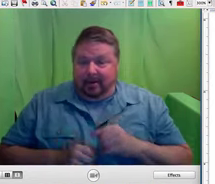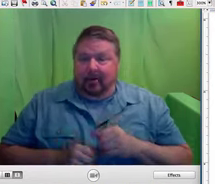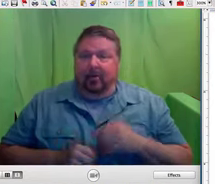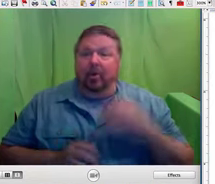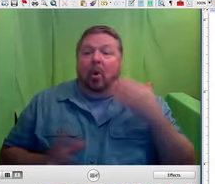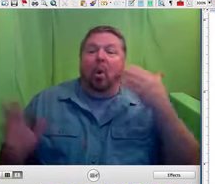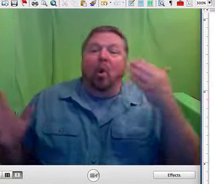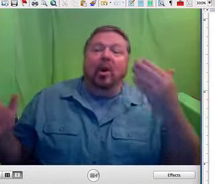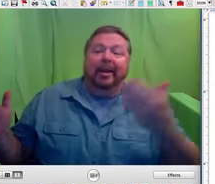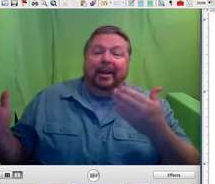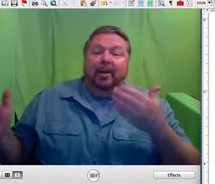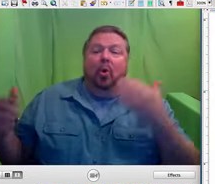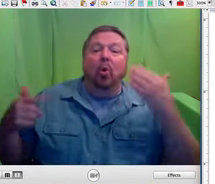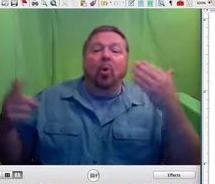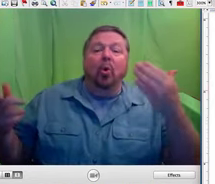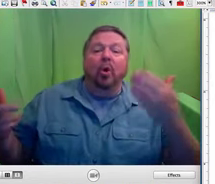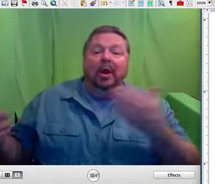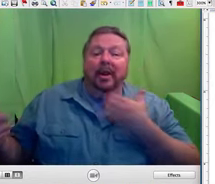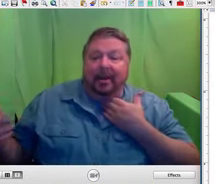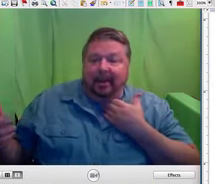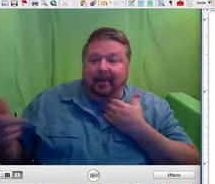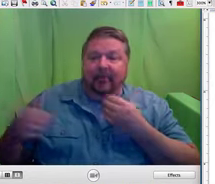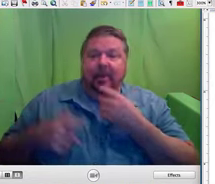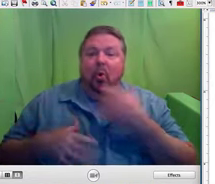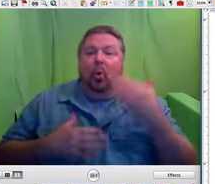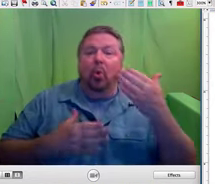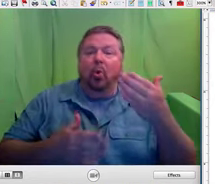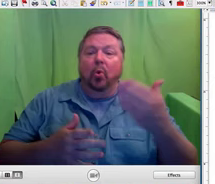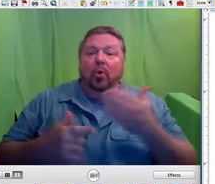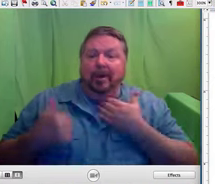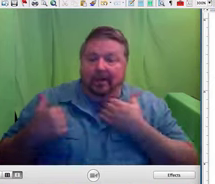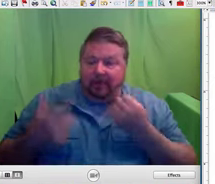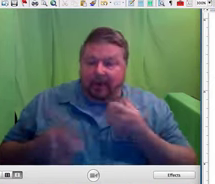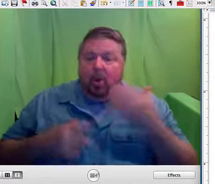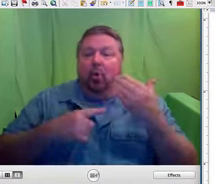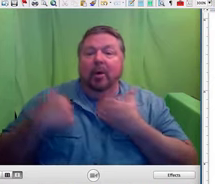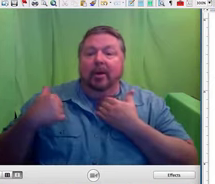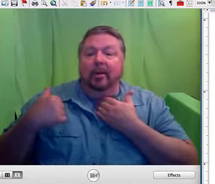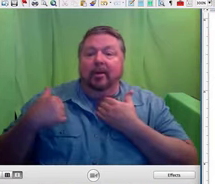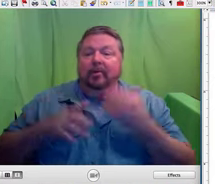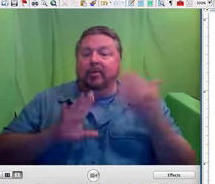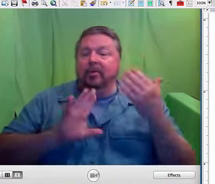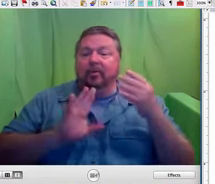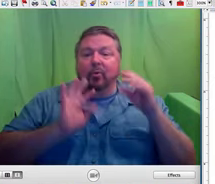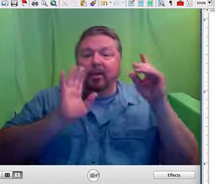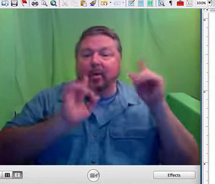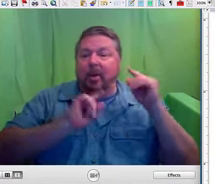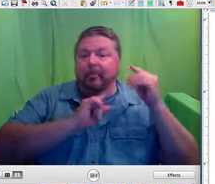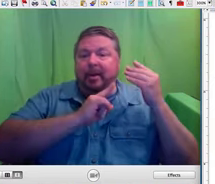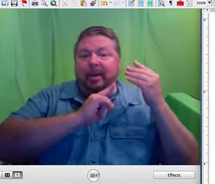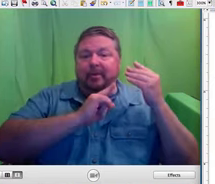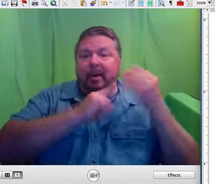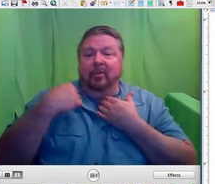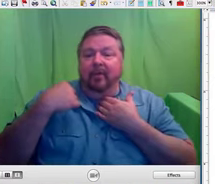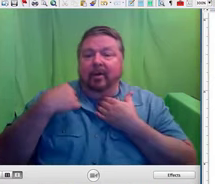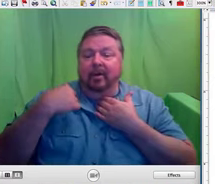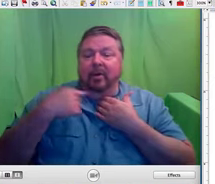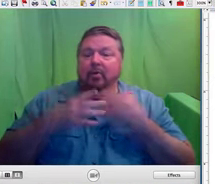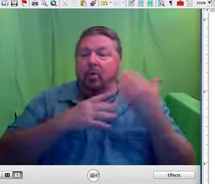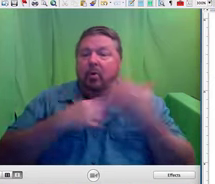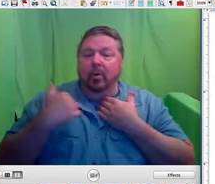Or oi, oi, ve, oi, ve, oi if it's just a quick beginning sound to the